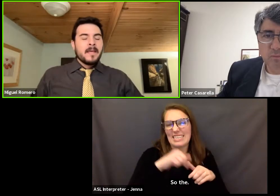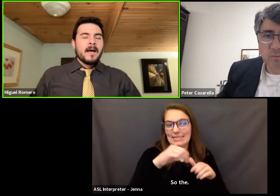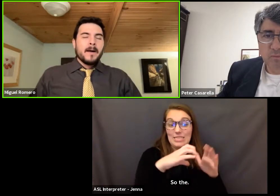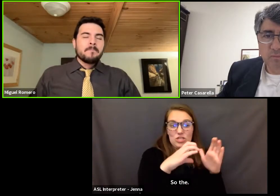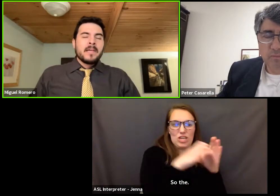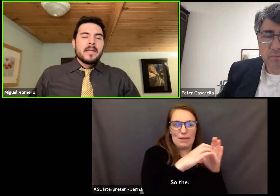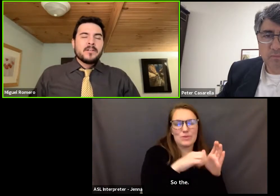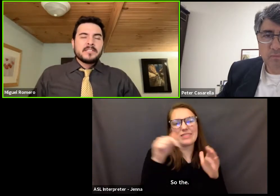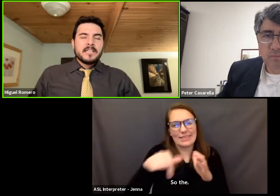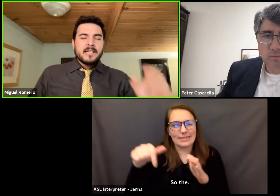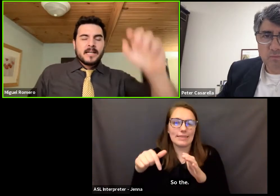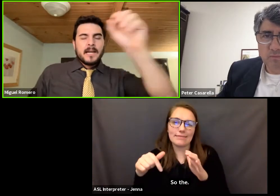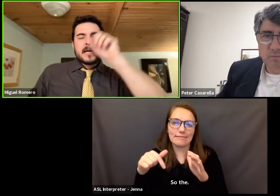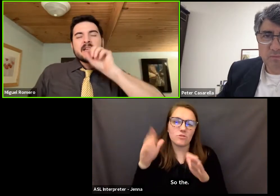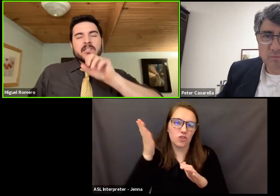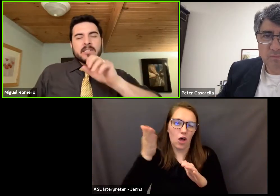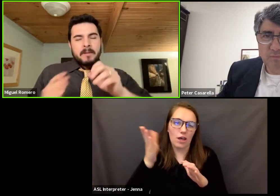on.